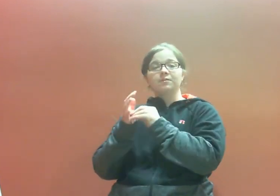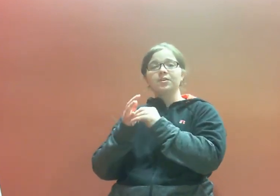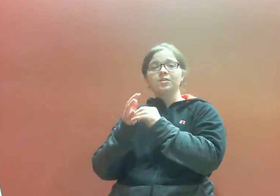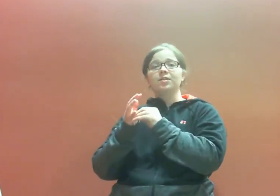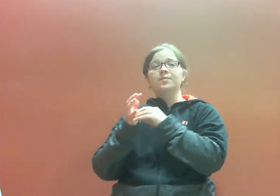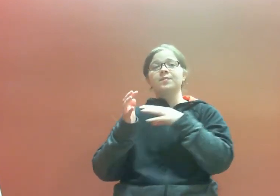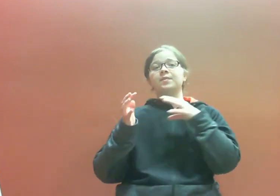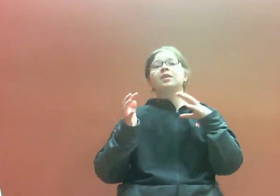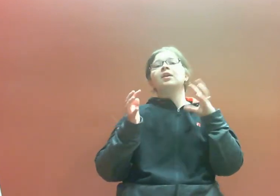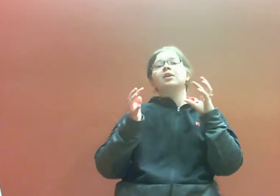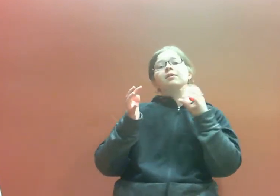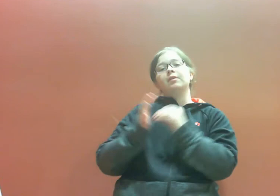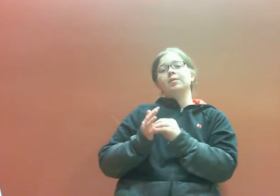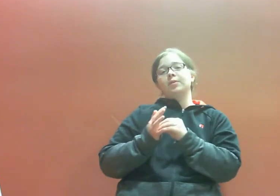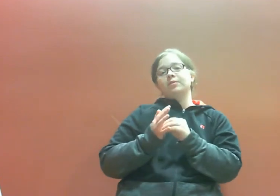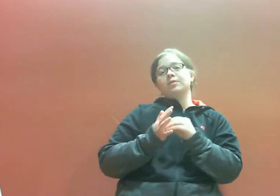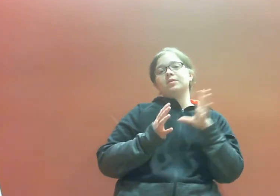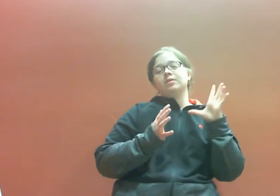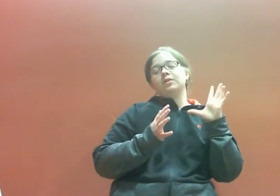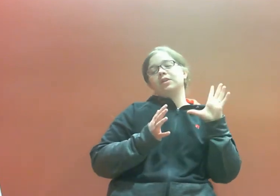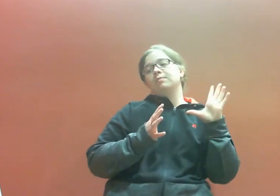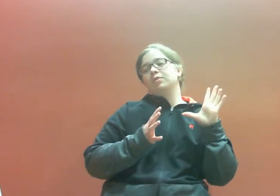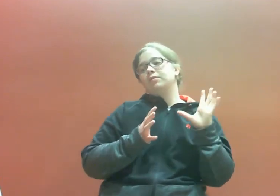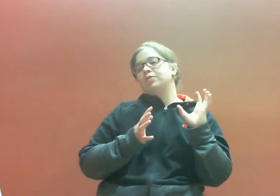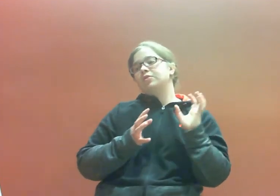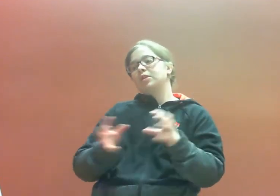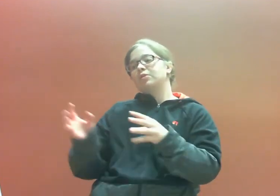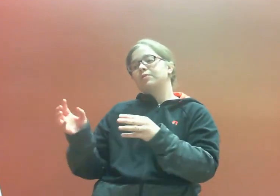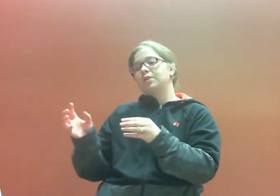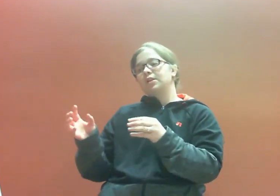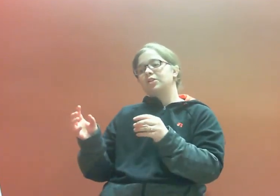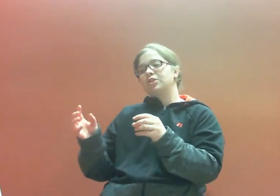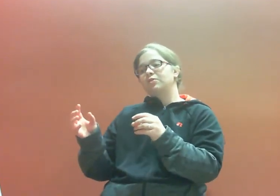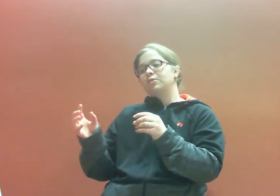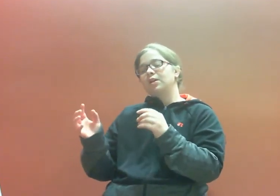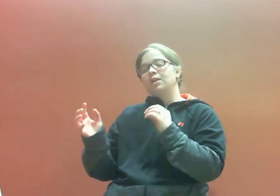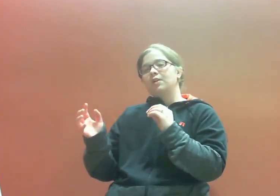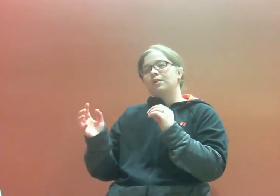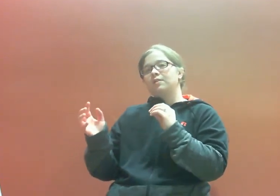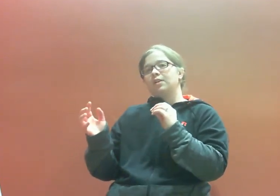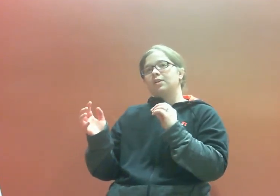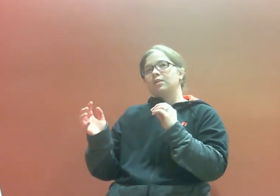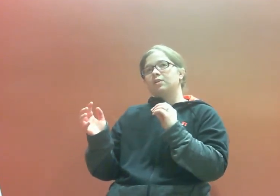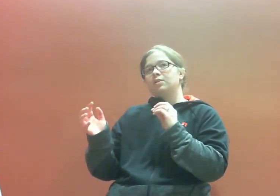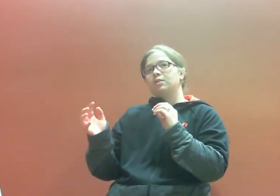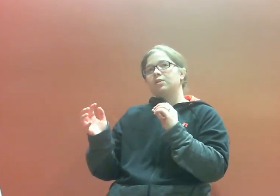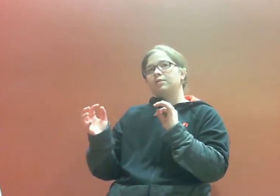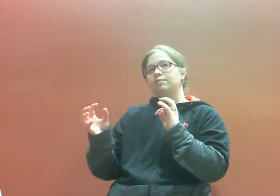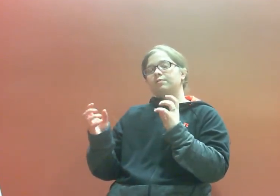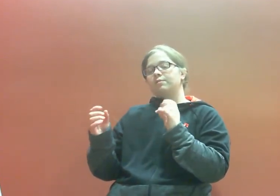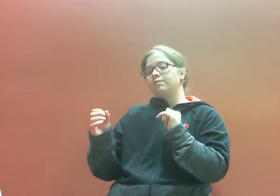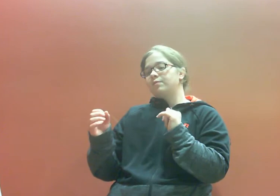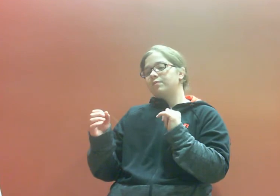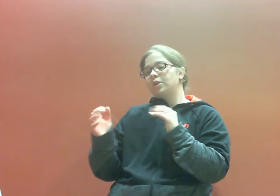diffuser. From the bones, they're going to move straight over into the